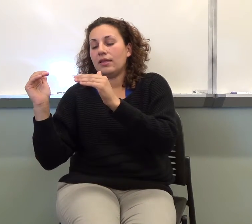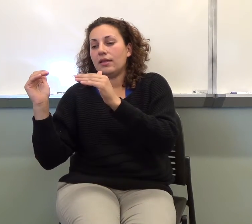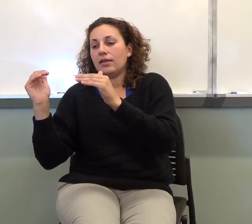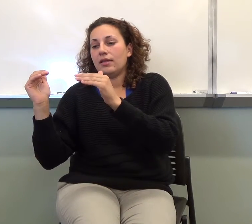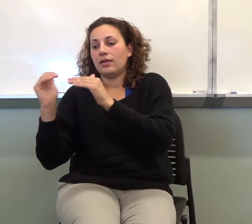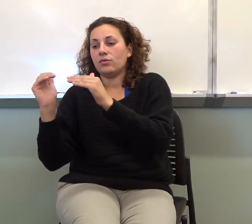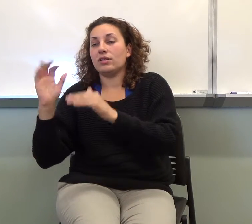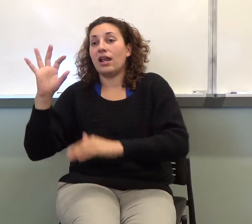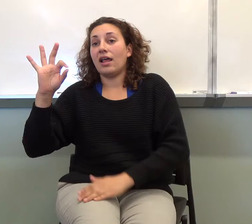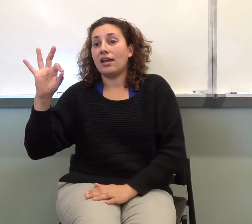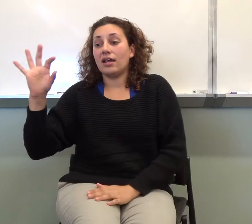99.58%